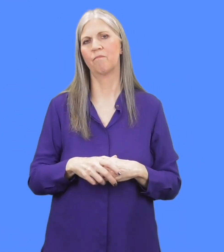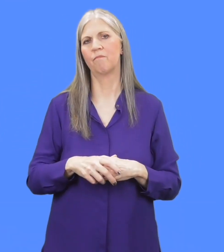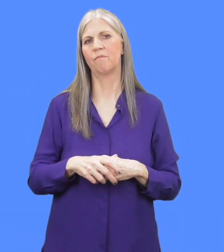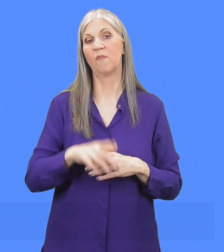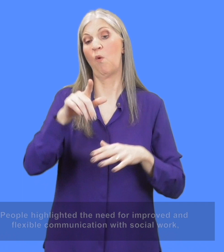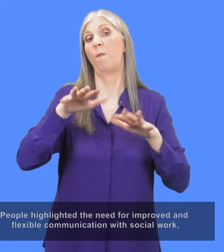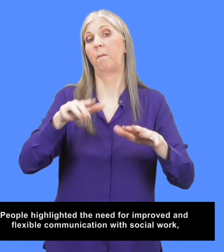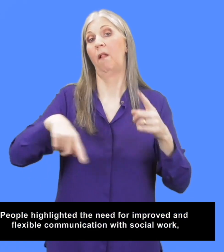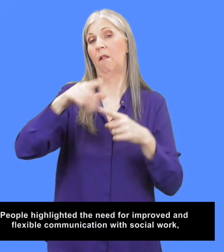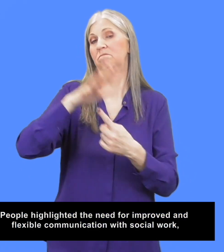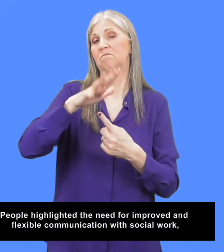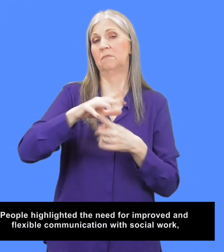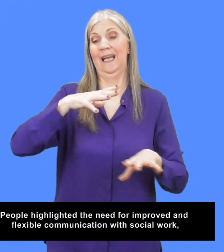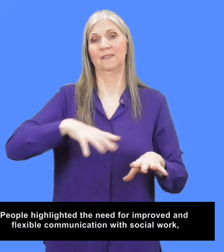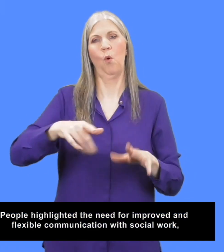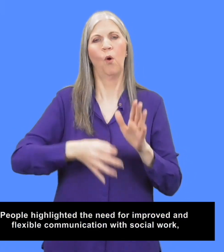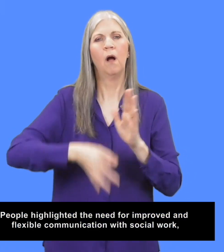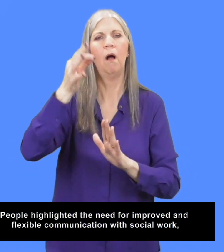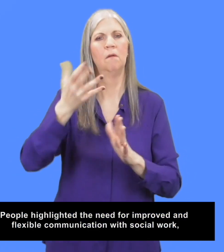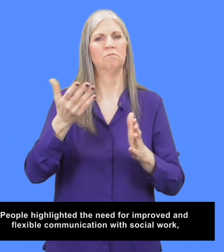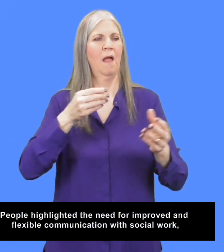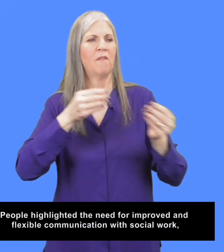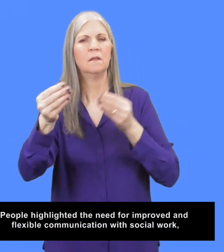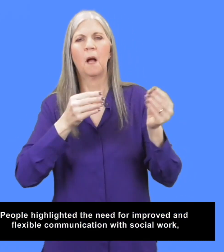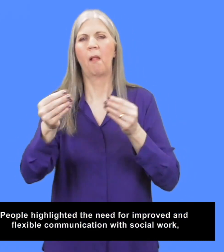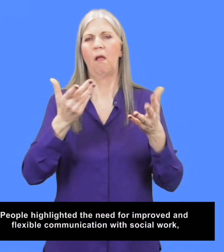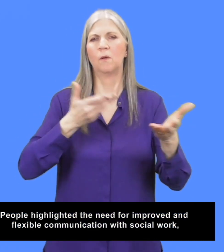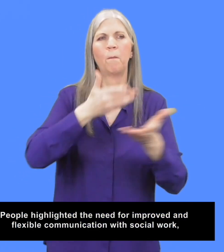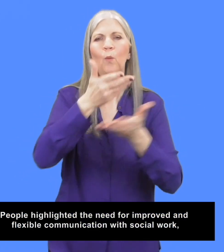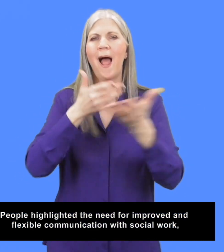People highlighted the need for improved and flexible communication with social work